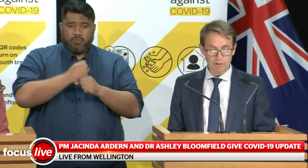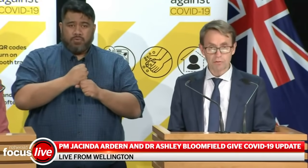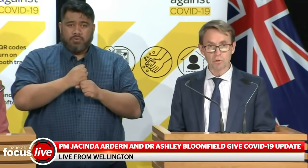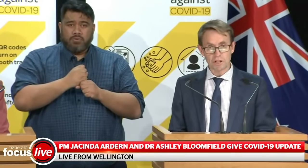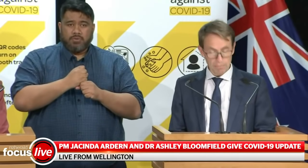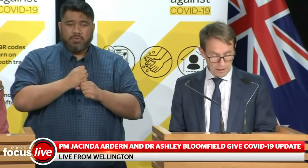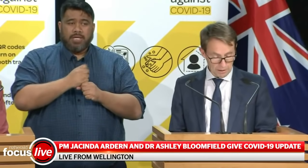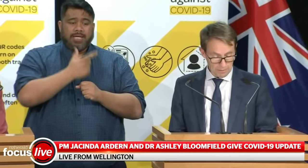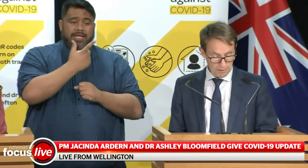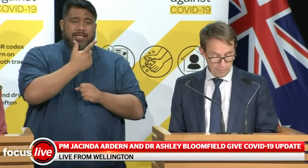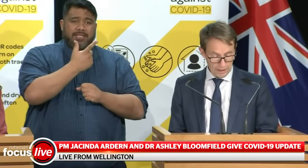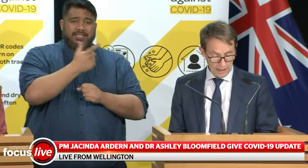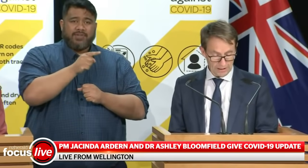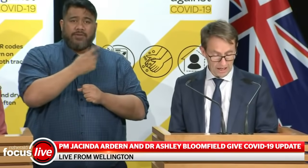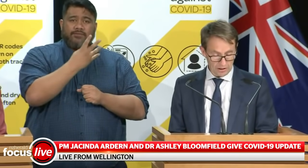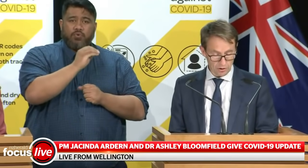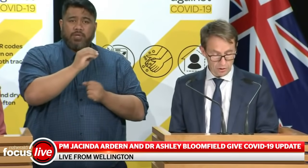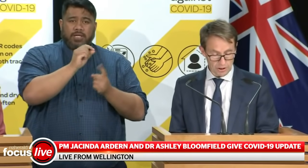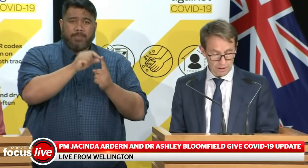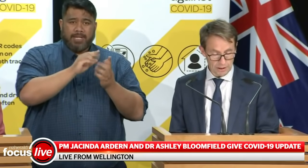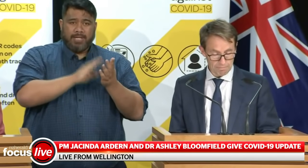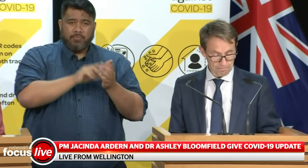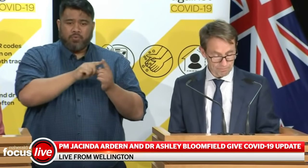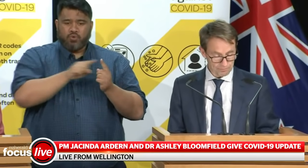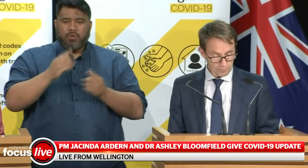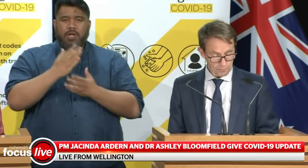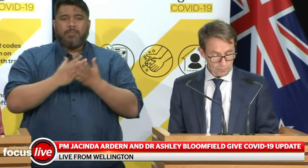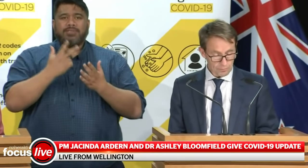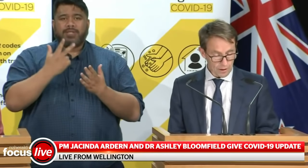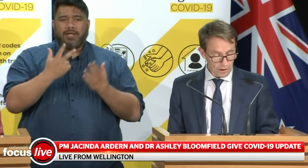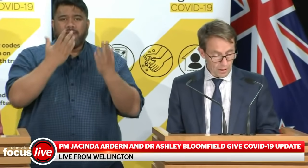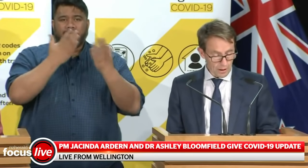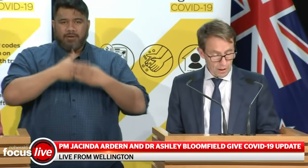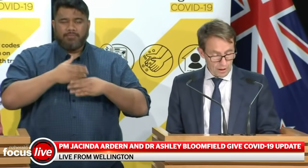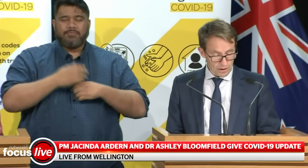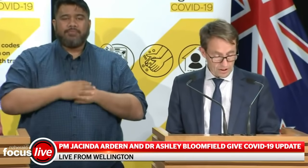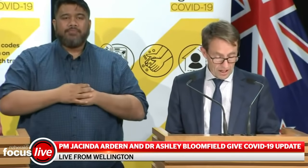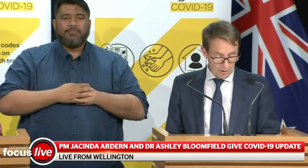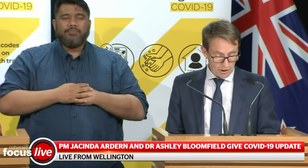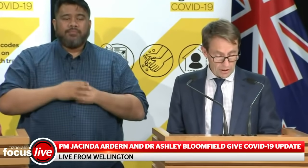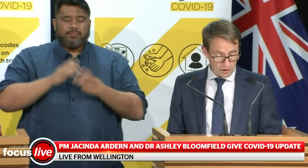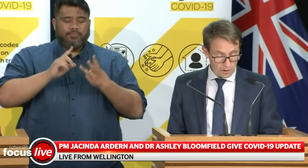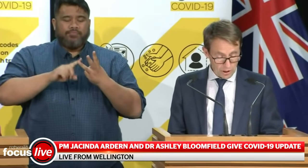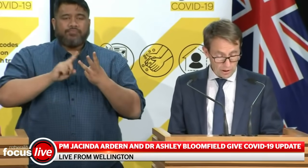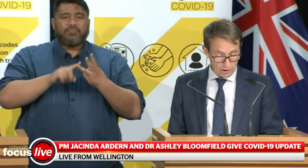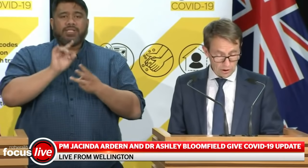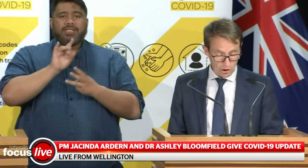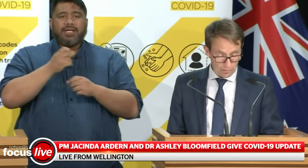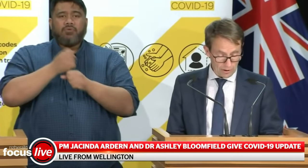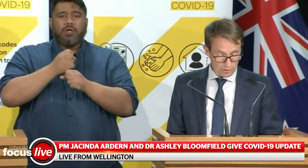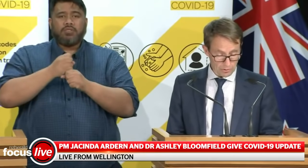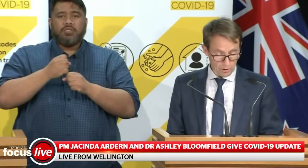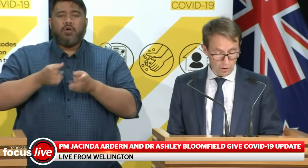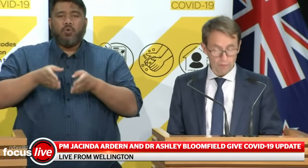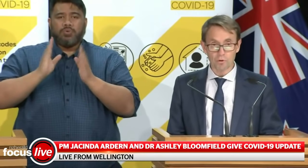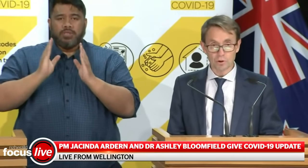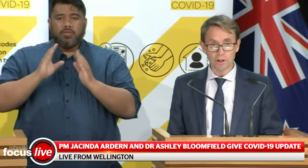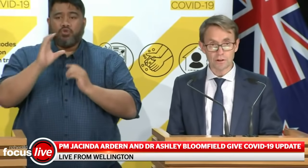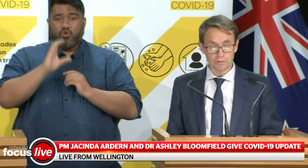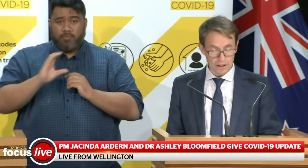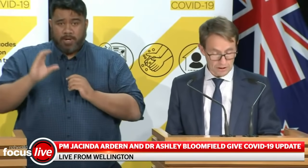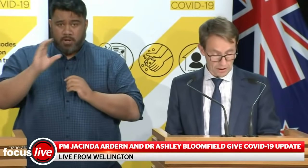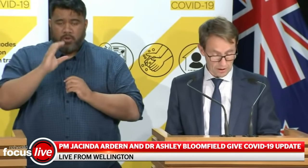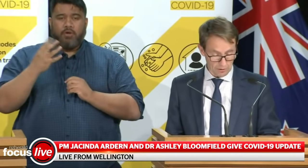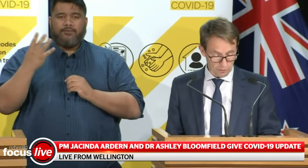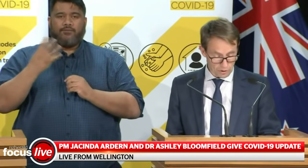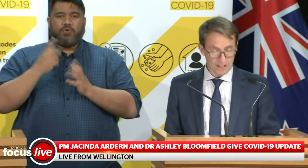between 7:40 p.m. and 8:30 p.m. The Star and Garter Hotel in Coromandel on the